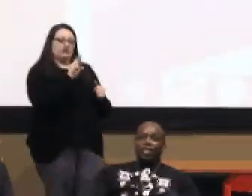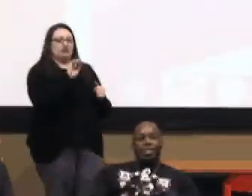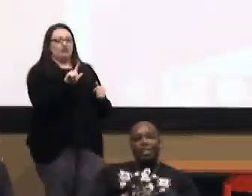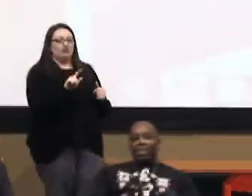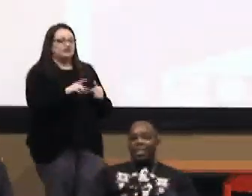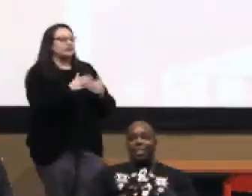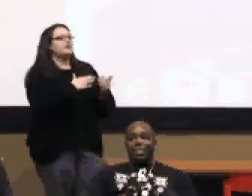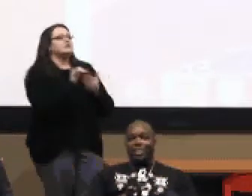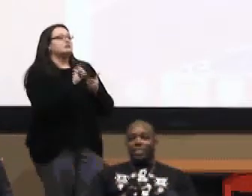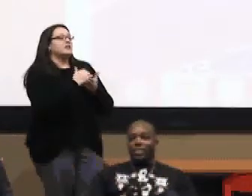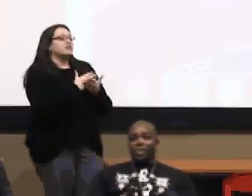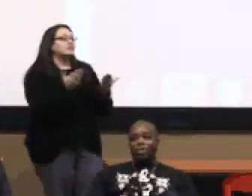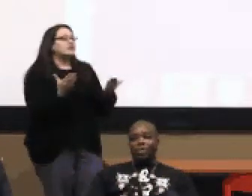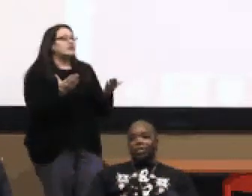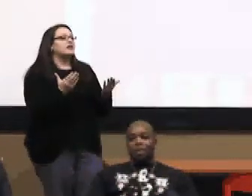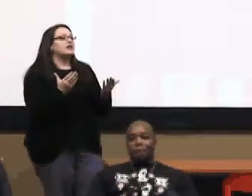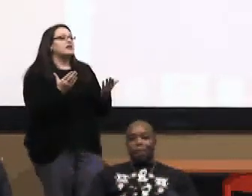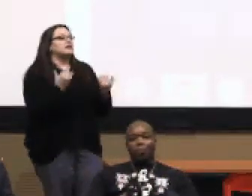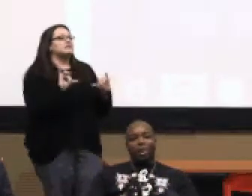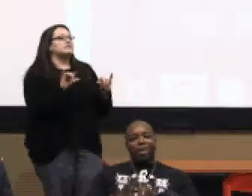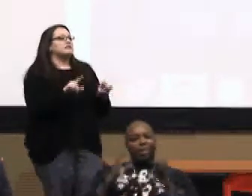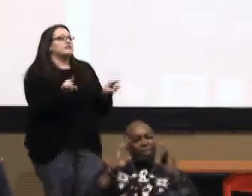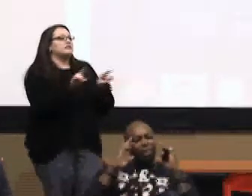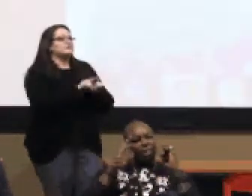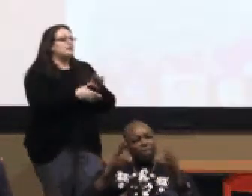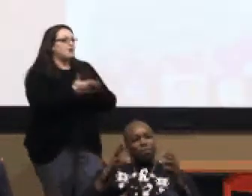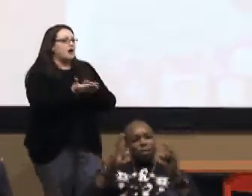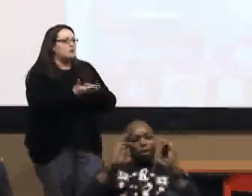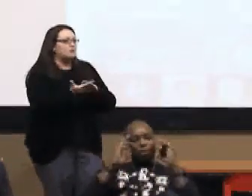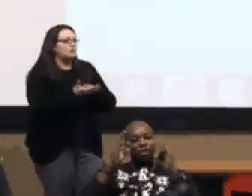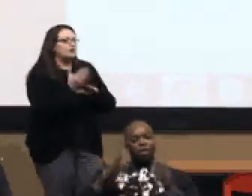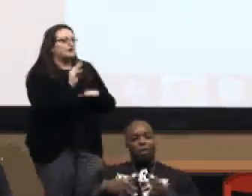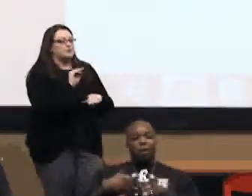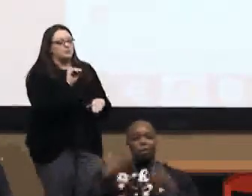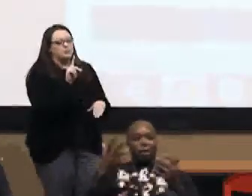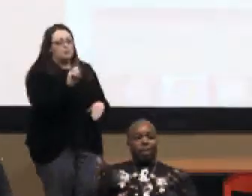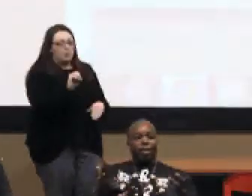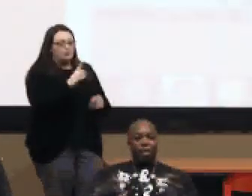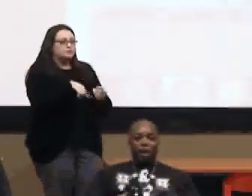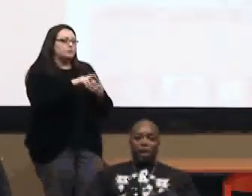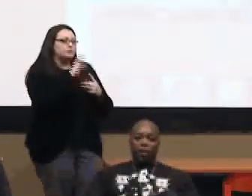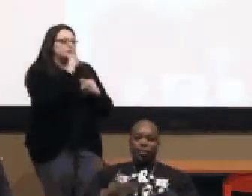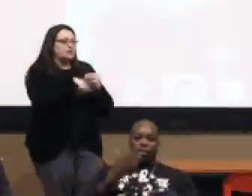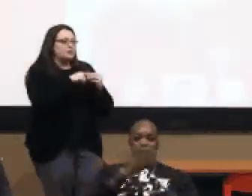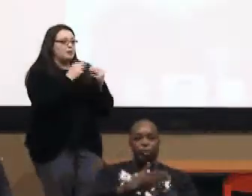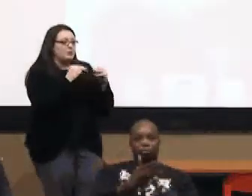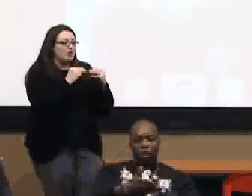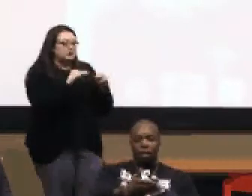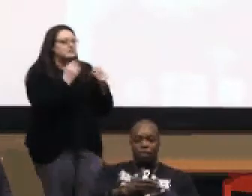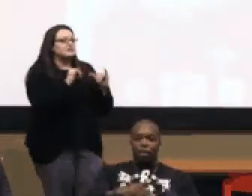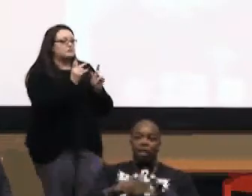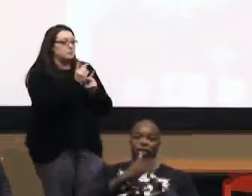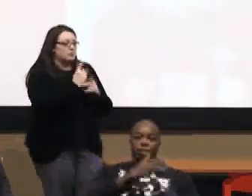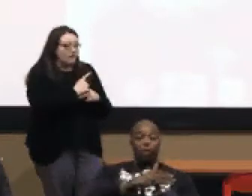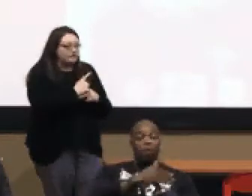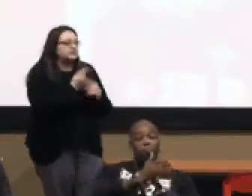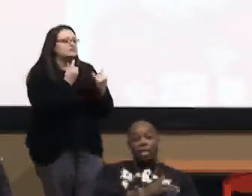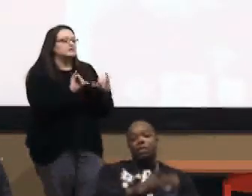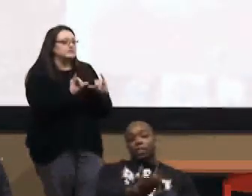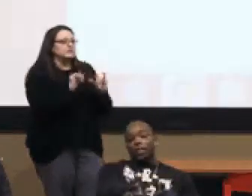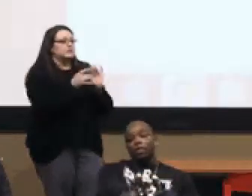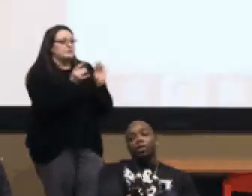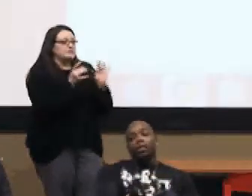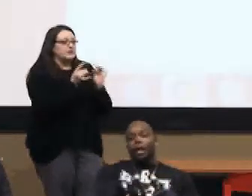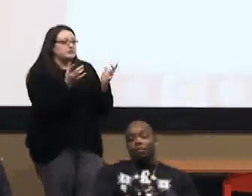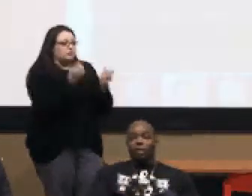So that's the thing, is like, it's still the same operating mode when you're talking about marketing. It's still a product. It's still a